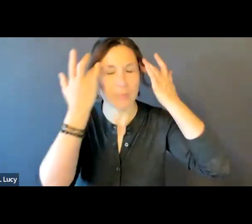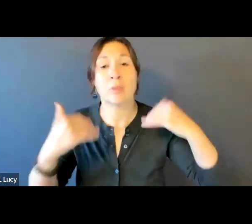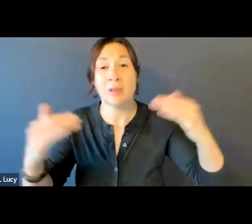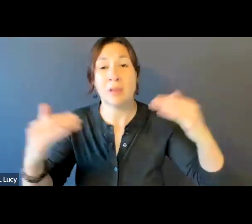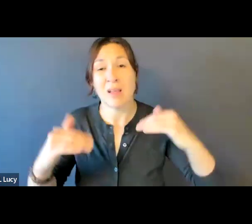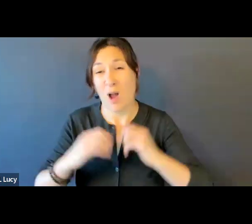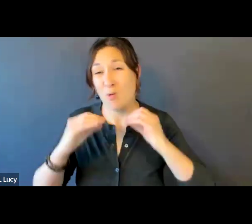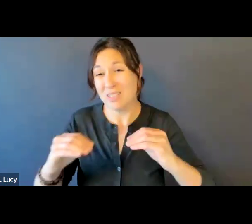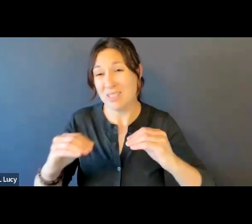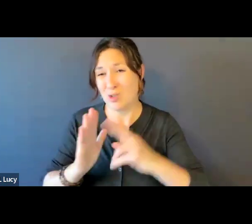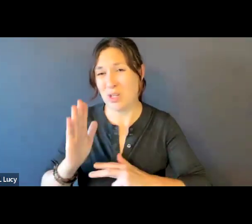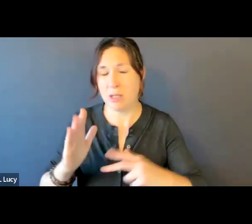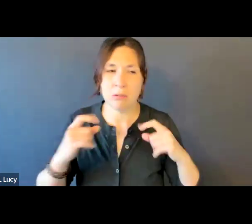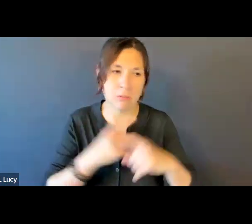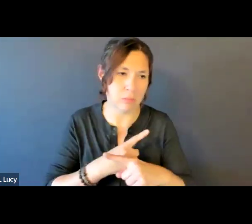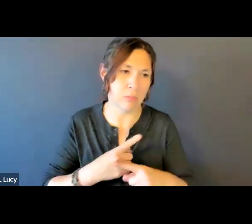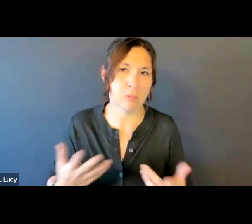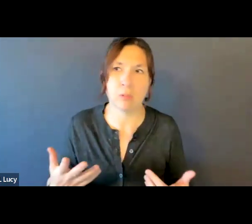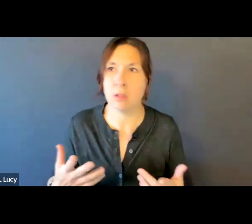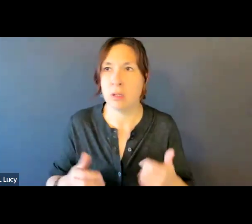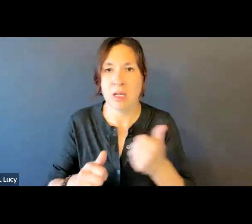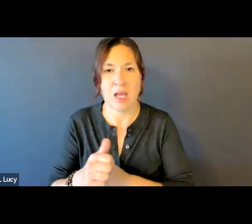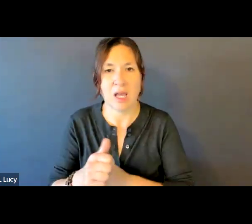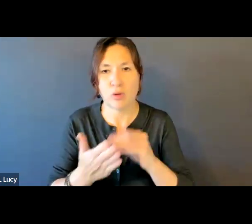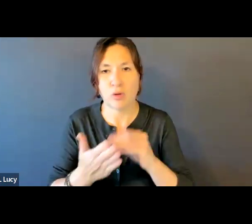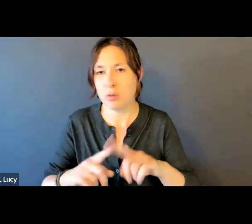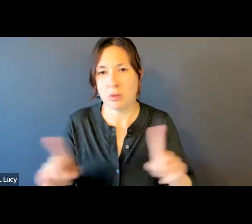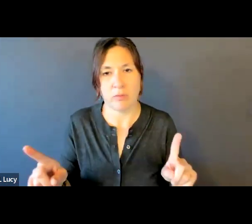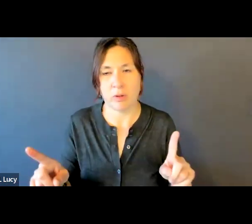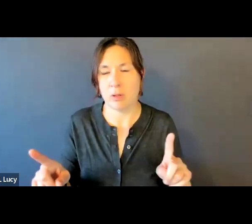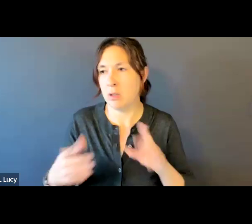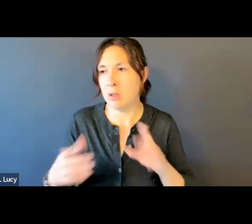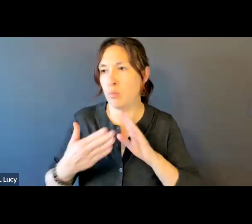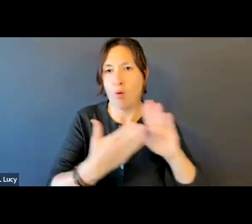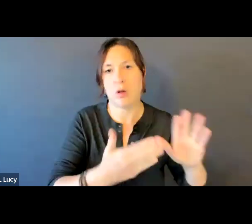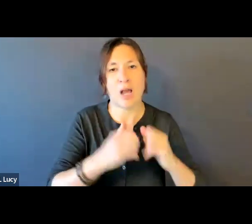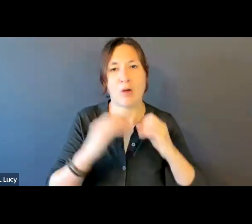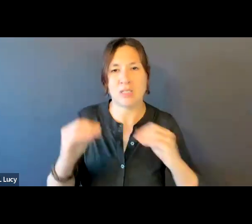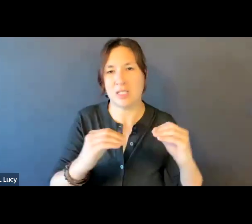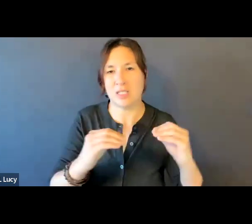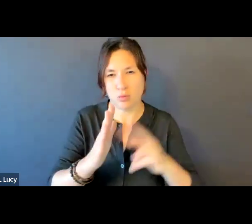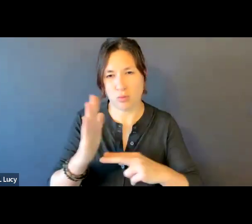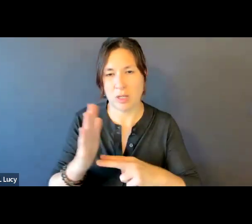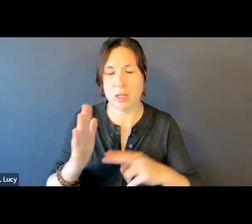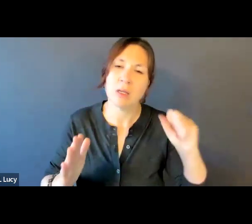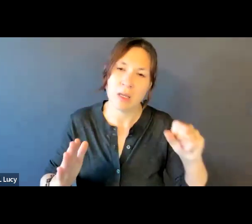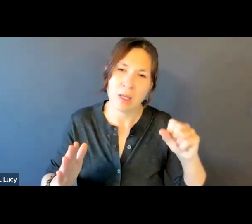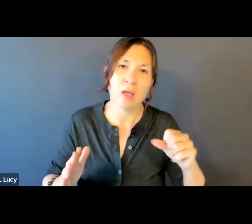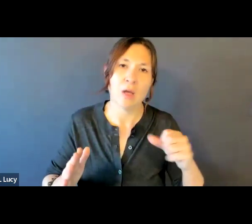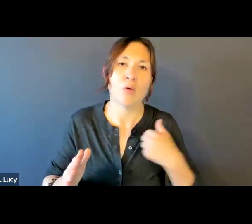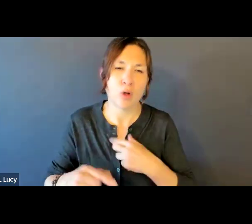complex. Every child is very different in teaching them how to read. Yes, we are implementing